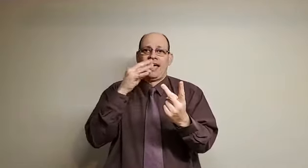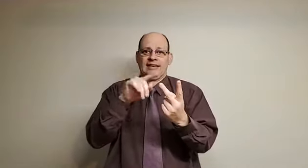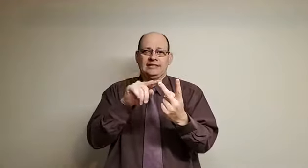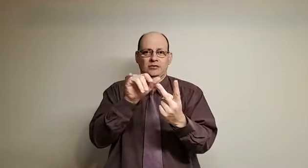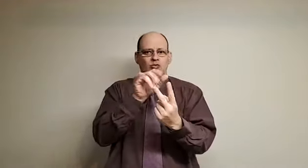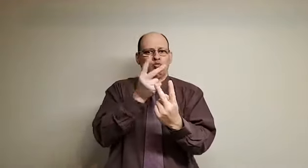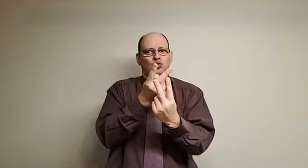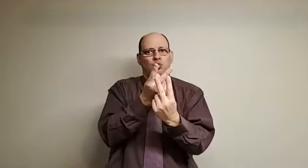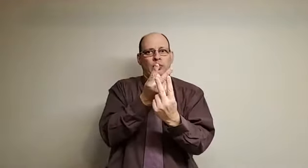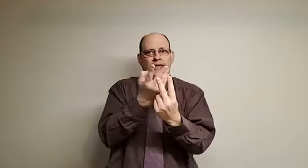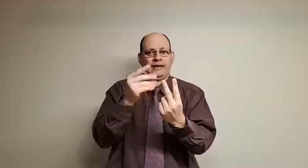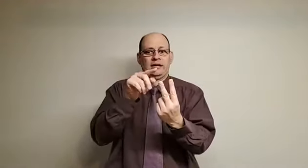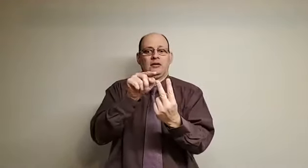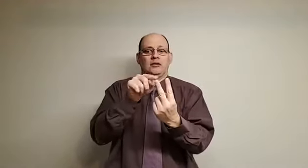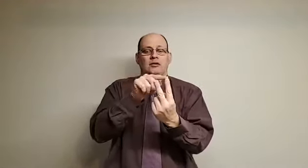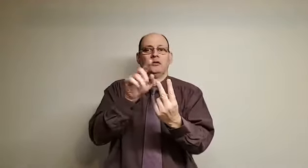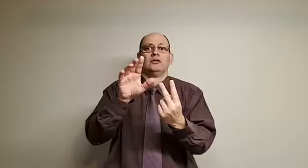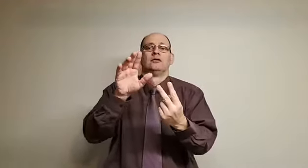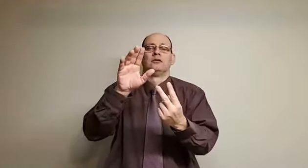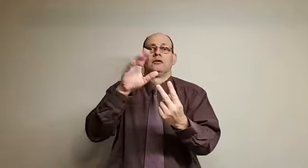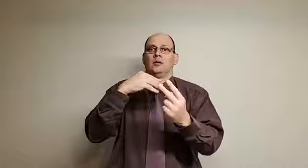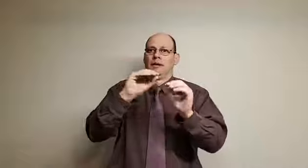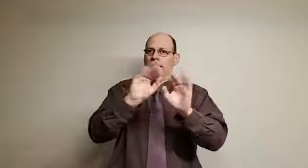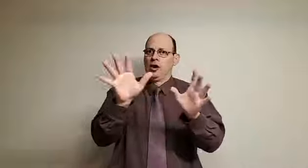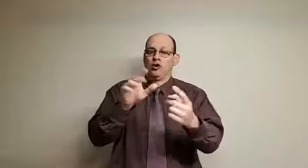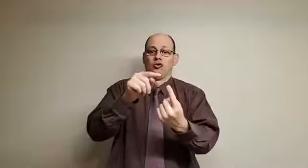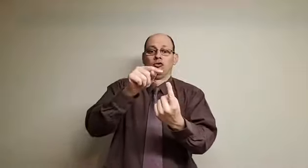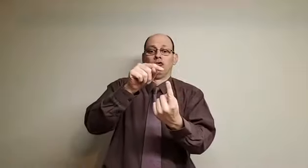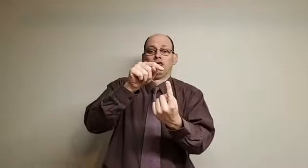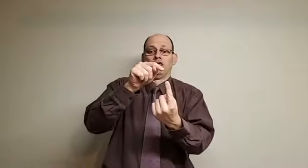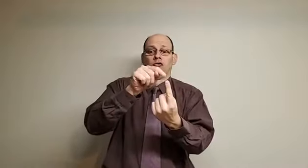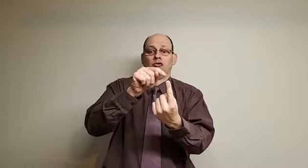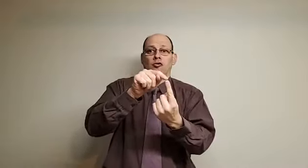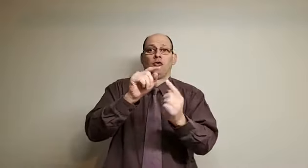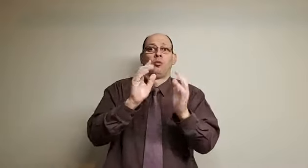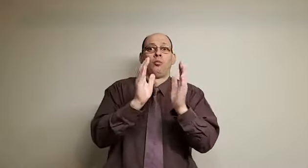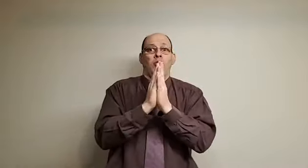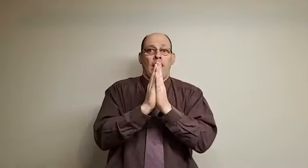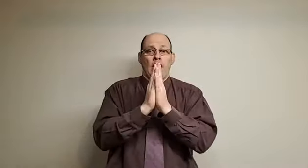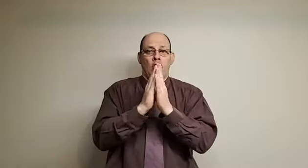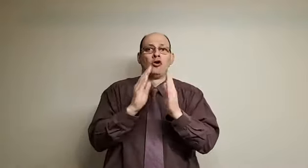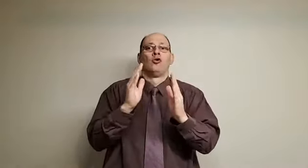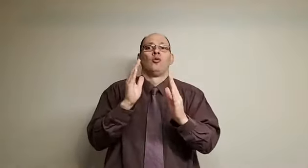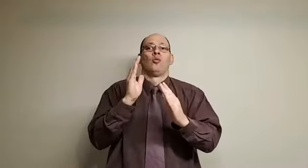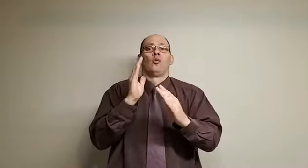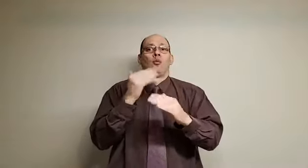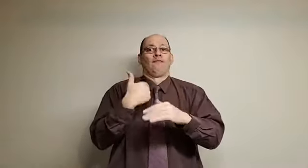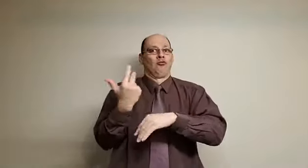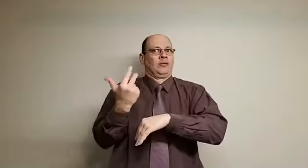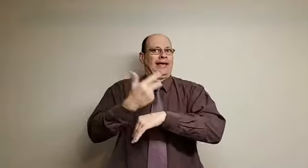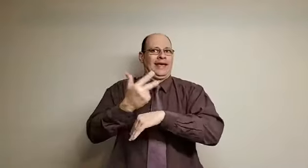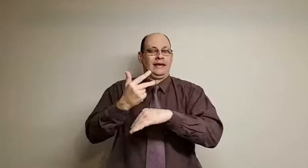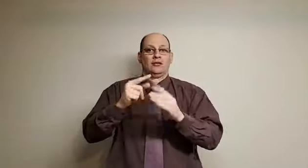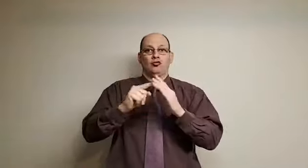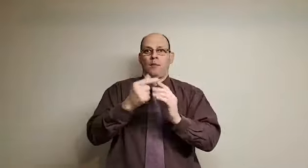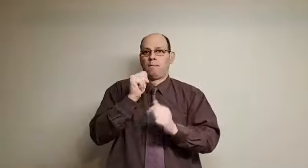and also fasting this week I want to clarify it first we need to pray there's